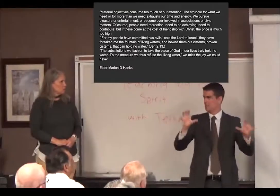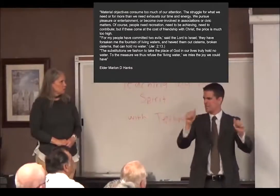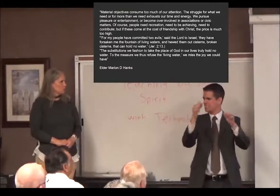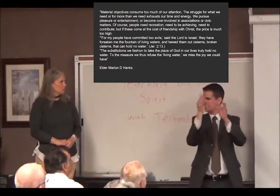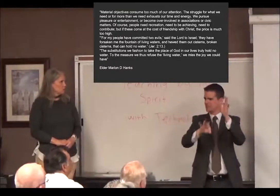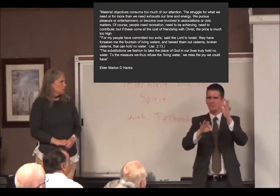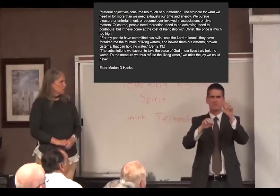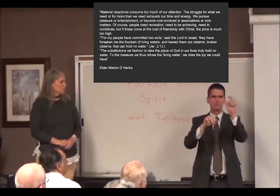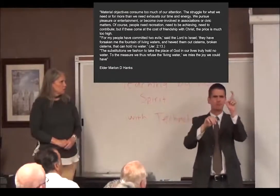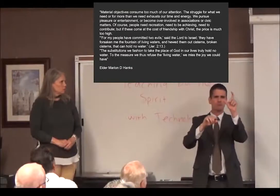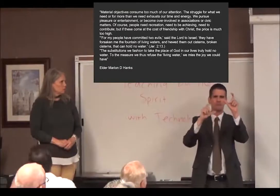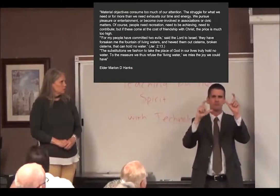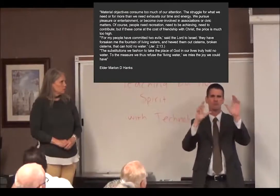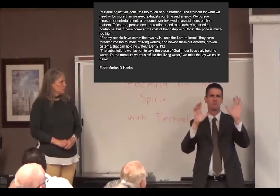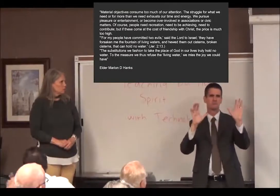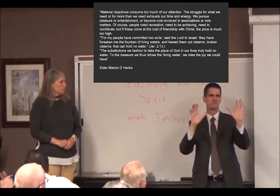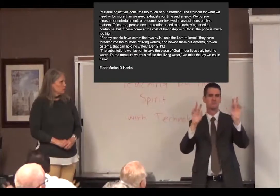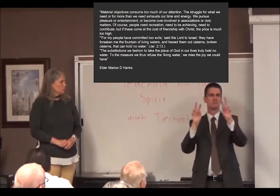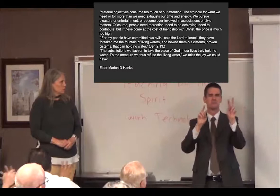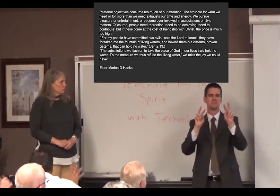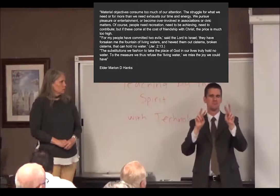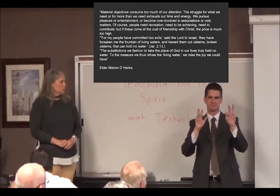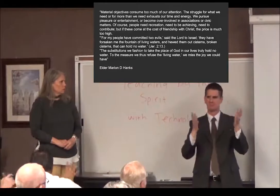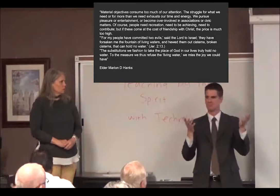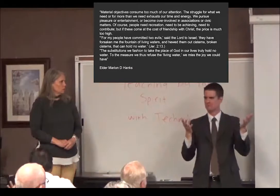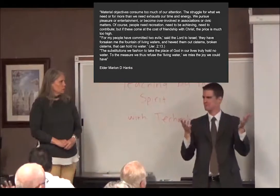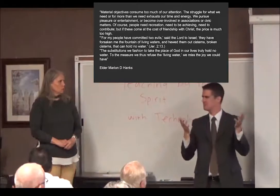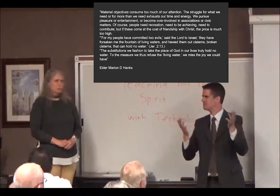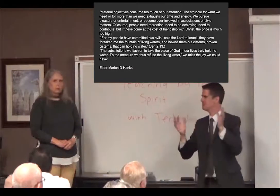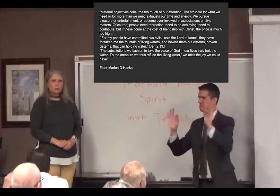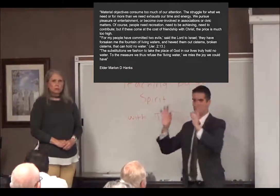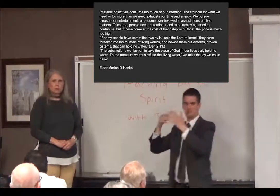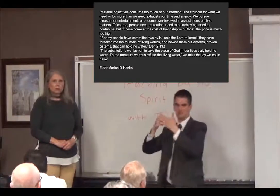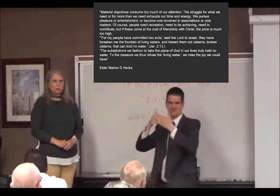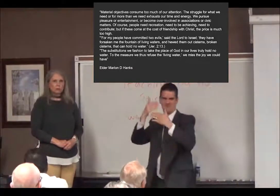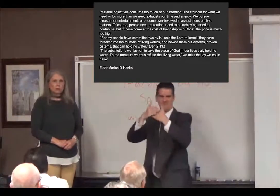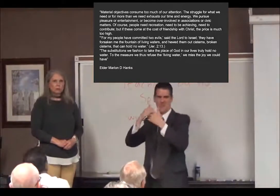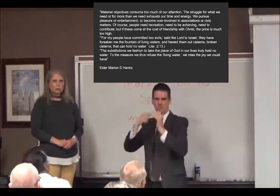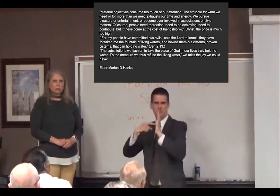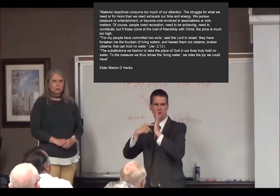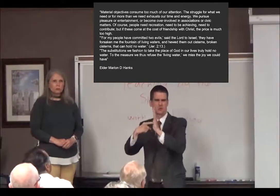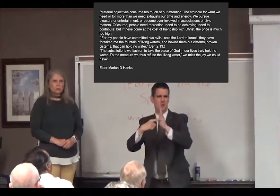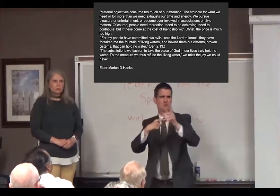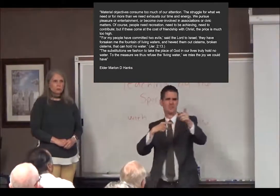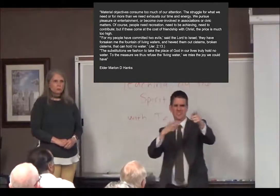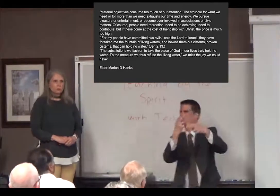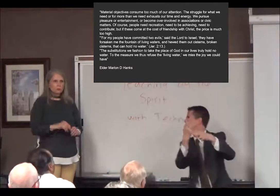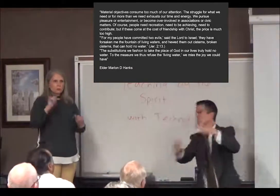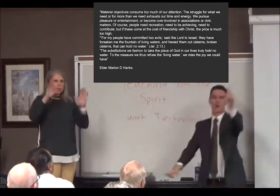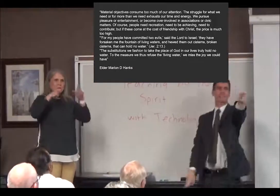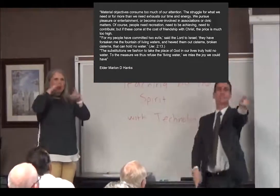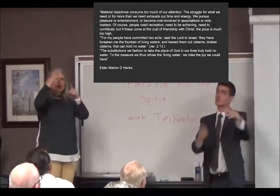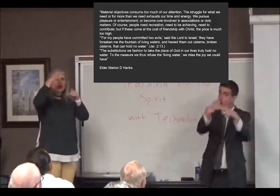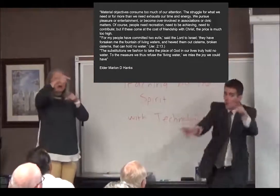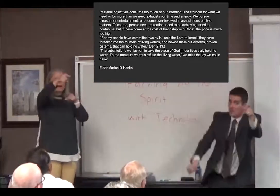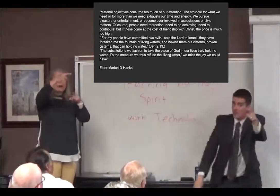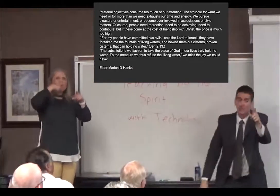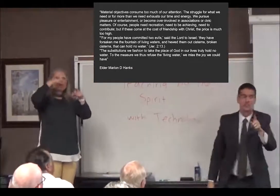right? You got to keep it simple so that they can scan through it quickly and easily. All right, we're going to go on to the next. Okay,